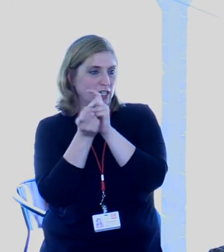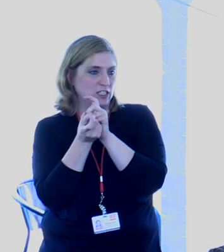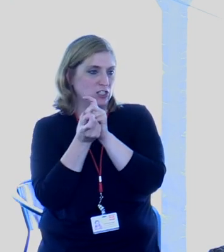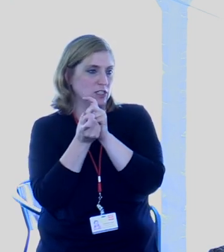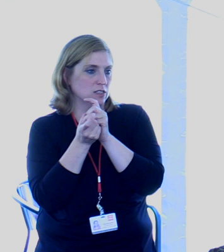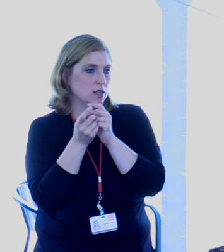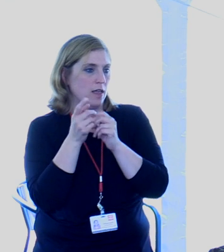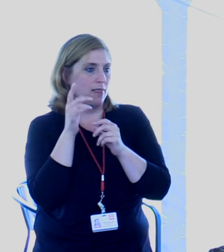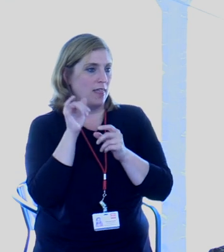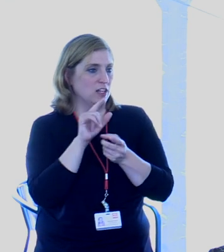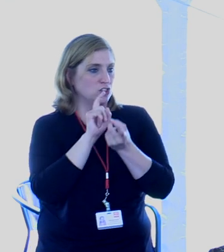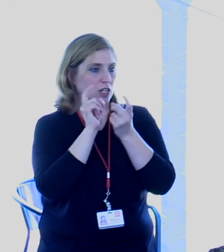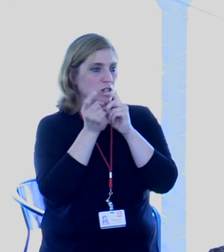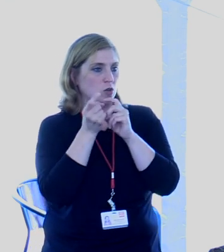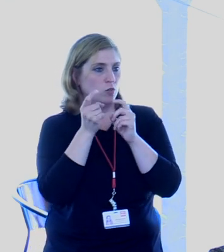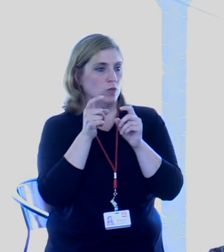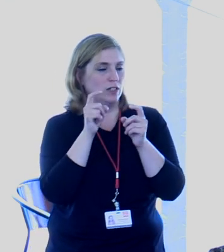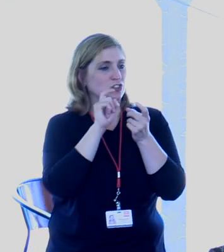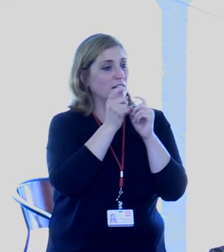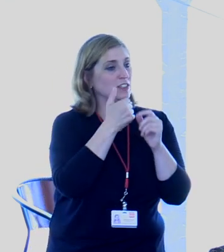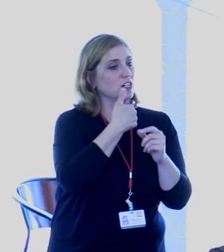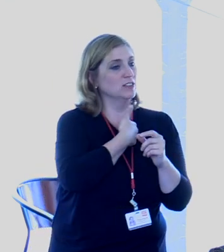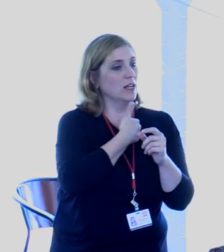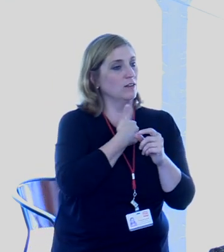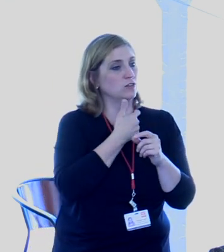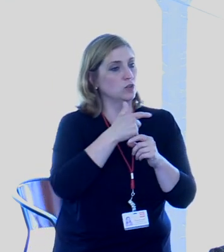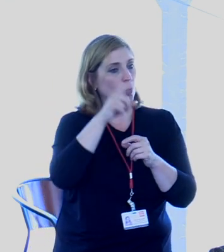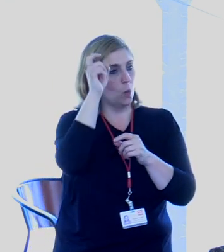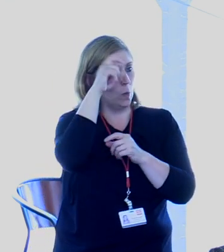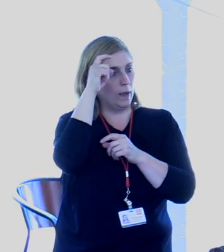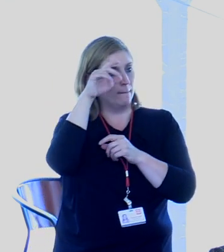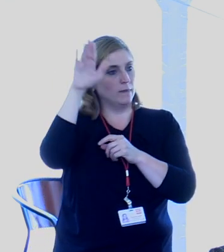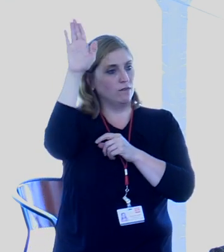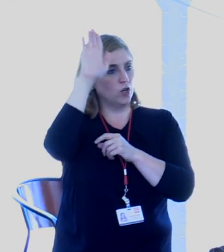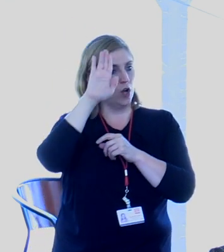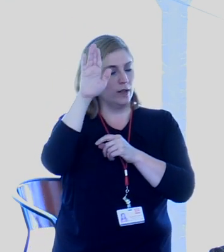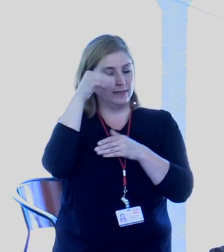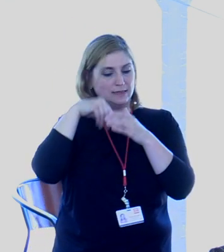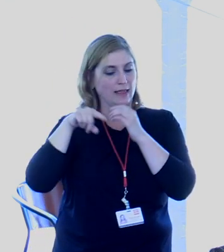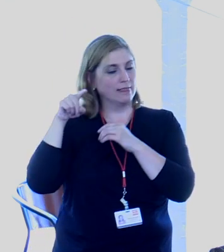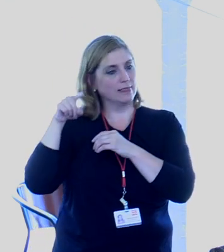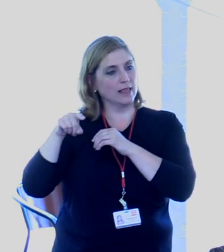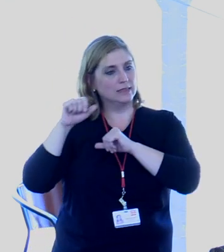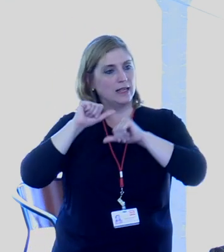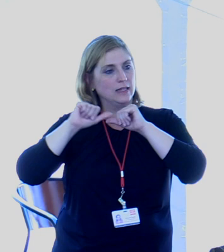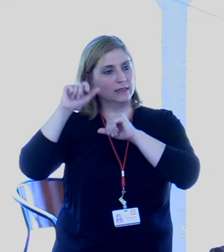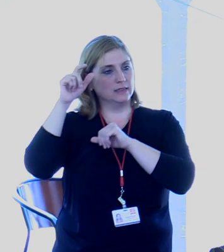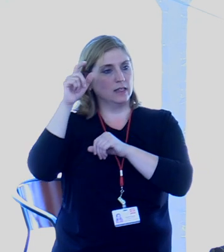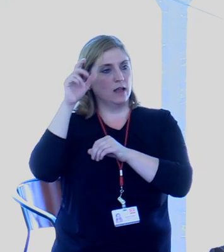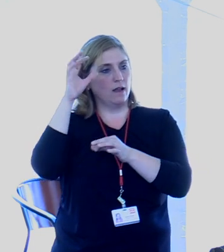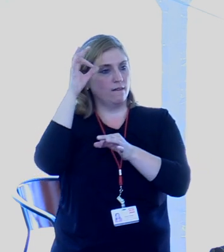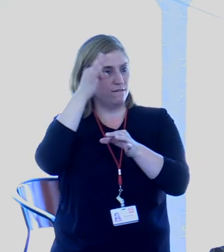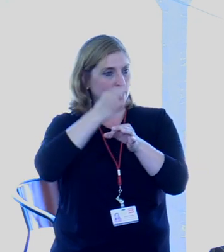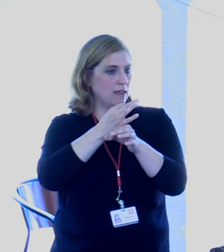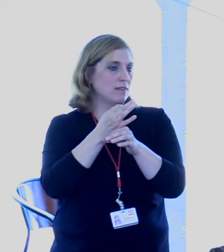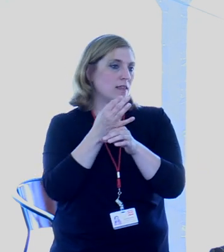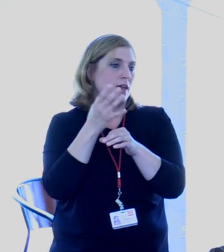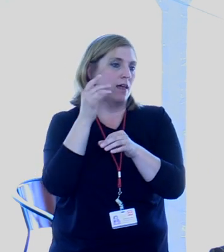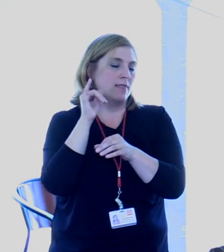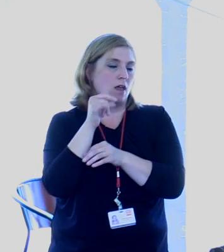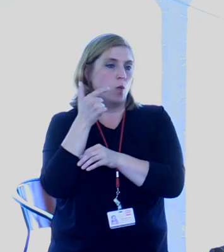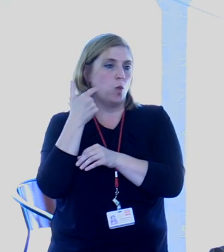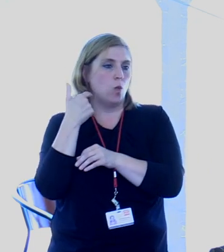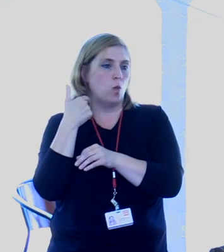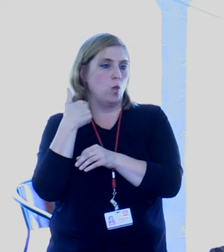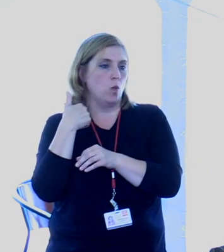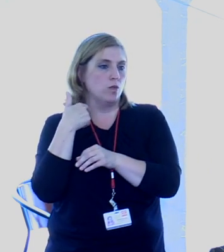changes, we conform ourselves to the wisdom of God. And it's in this act of faith, it's in this act of perseverance that the